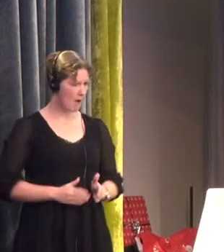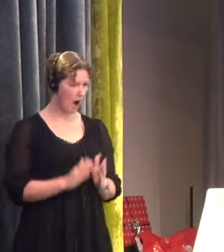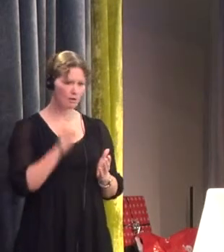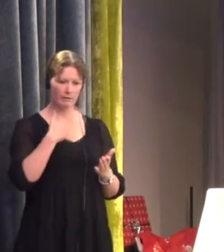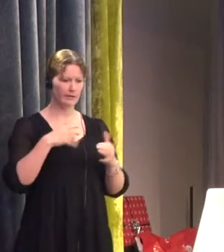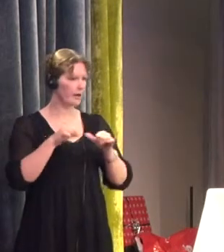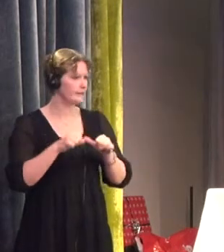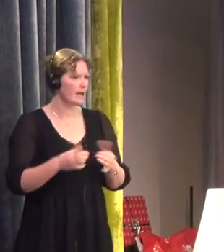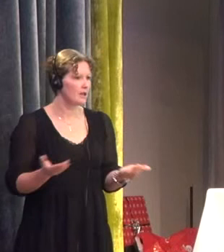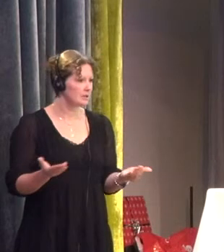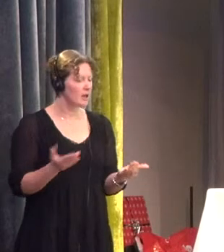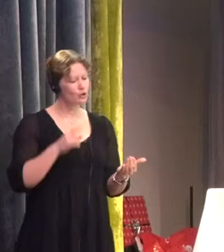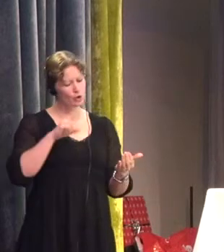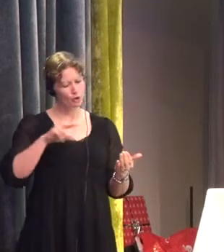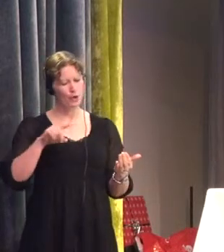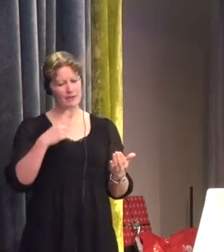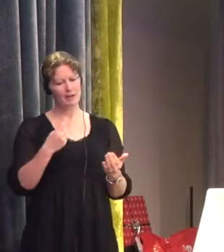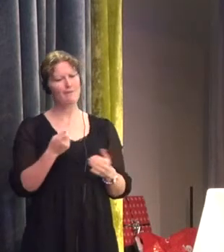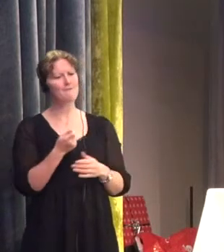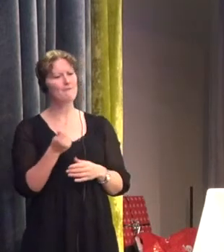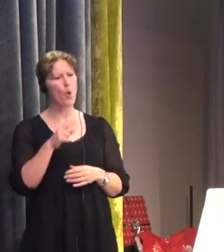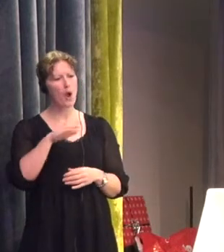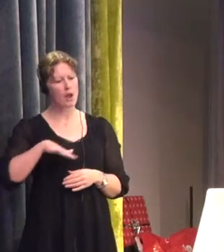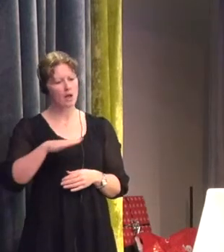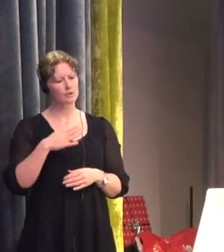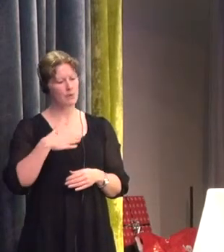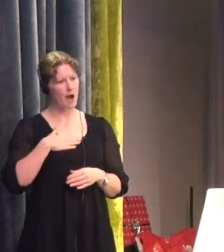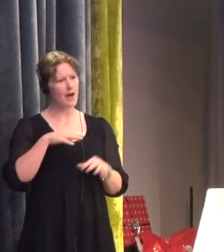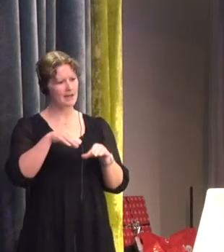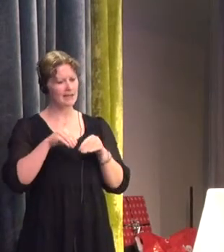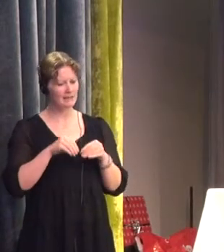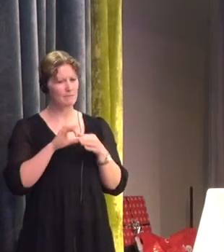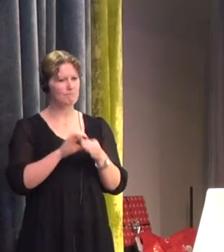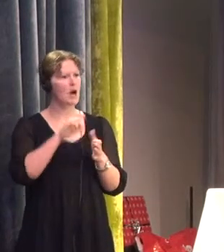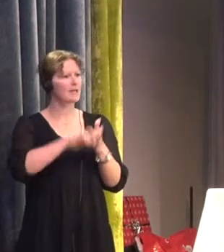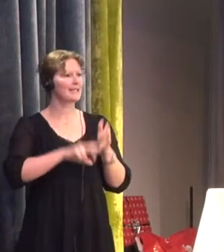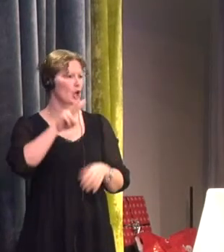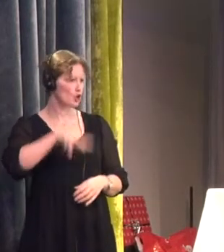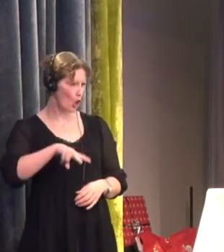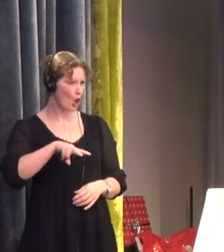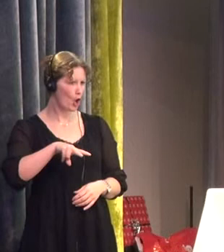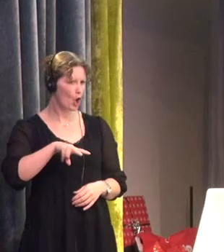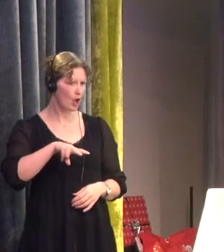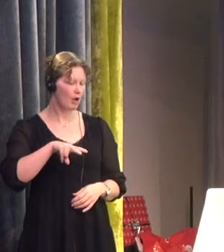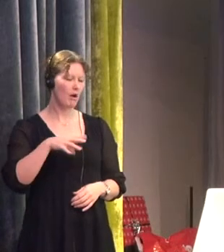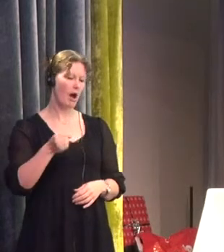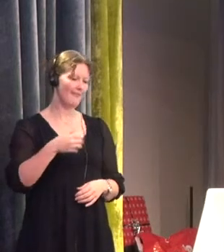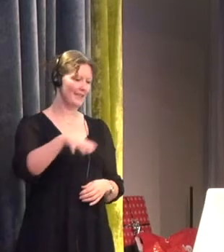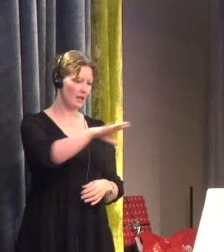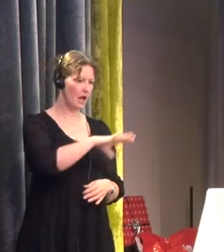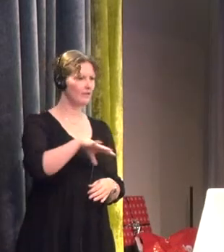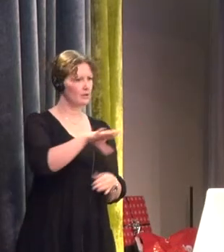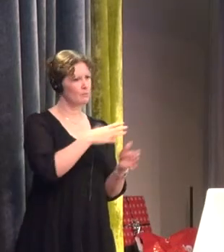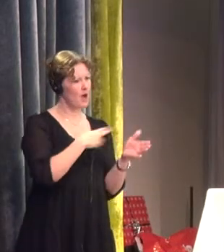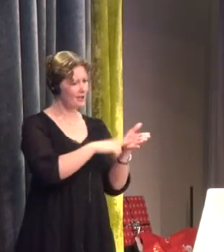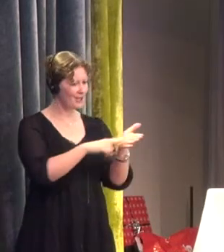Norway is one of the countries that has taken a reservation against Article 12. Of all the countries that have ratified and taken